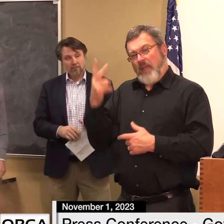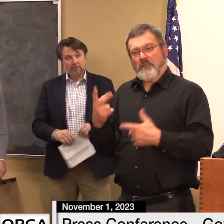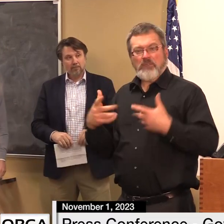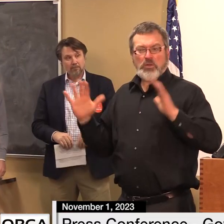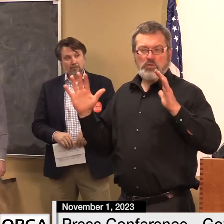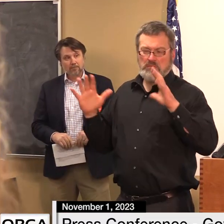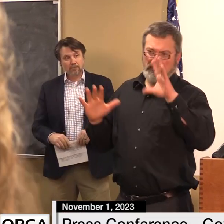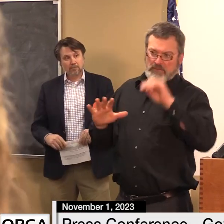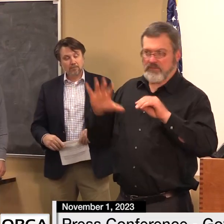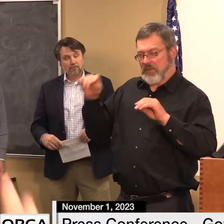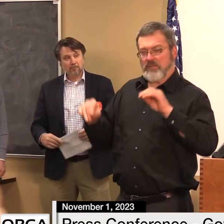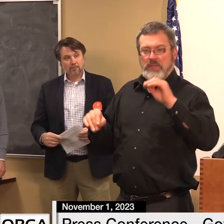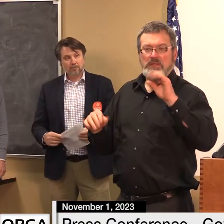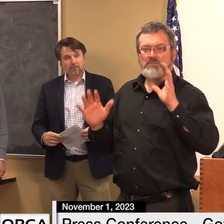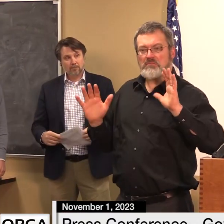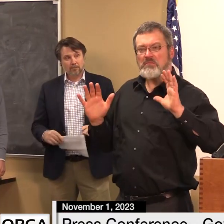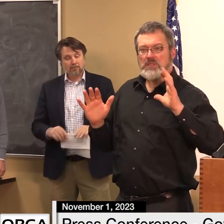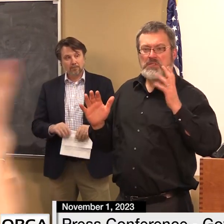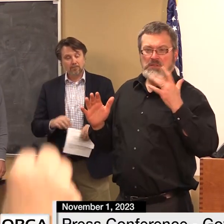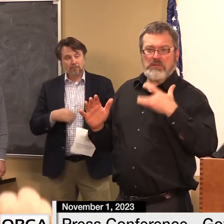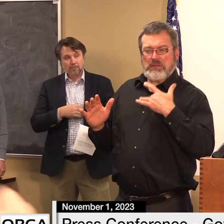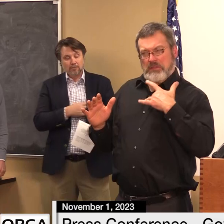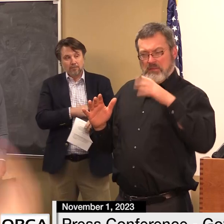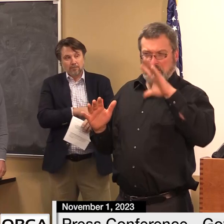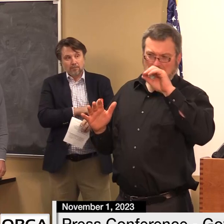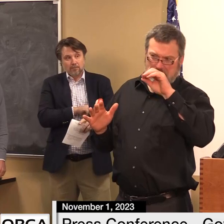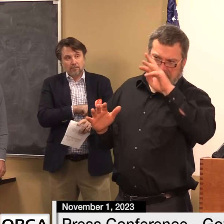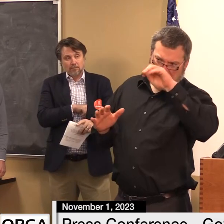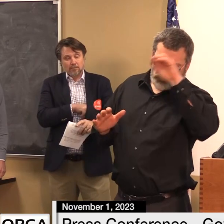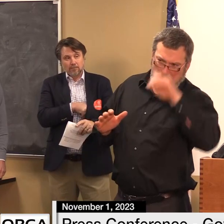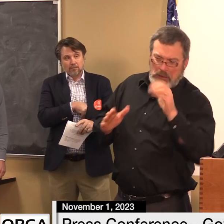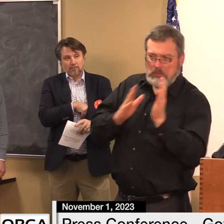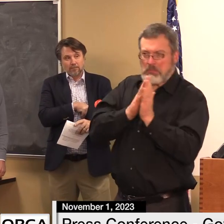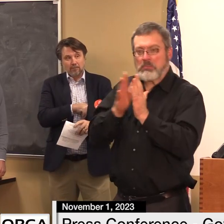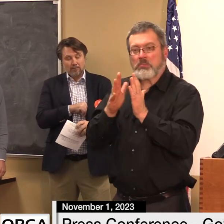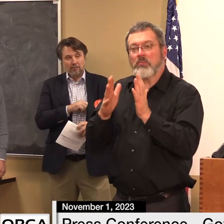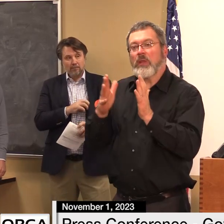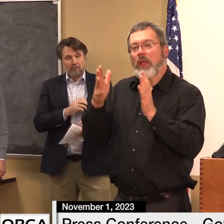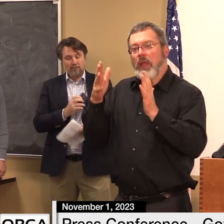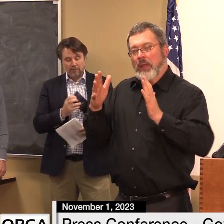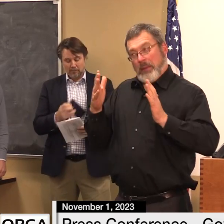maybe 50 or 60 of them in total, but that's just a guess on my part.